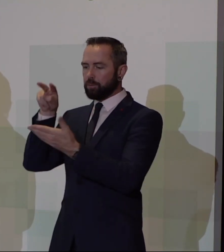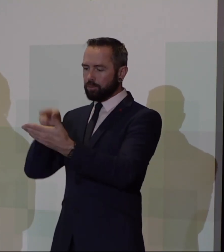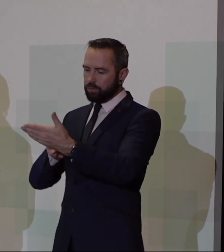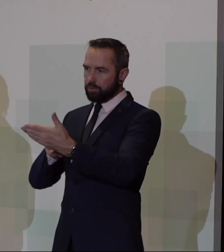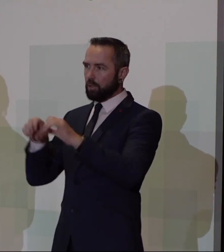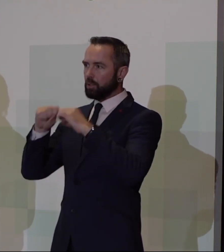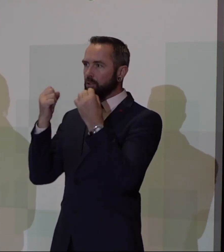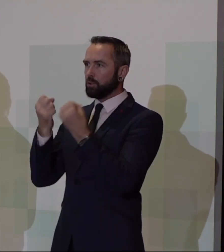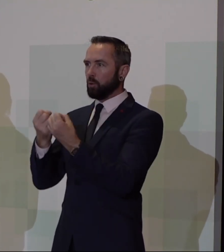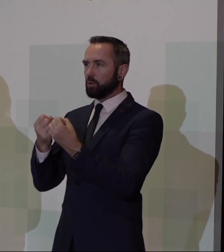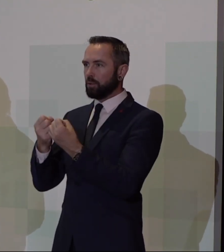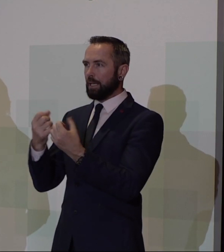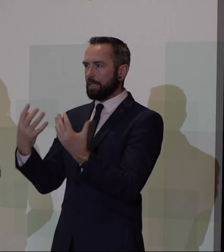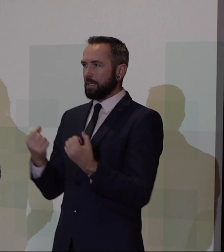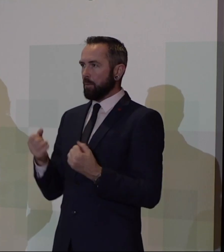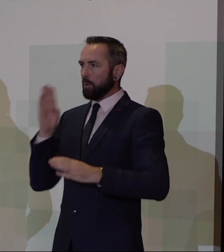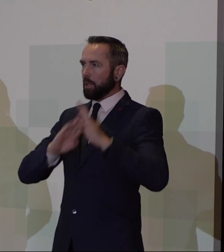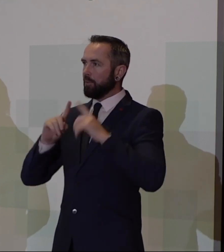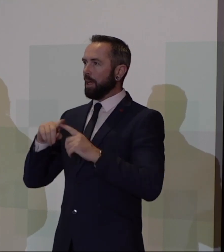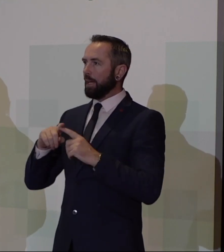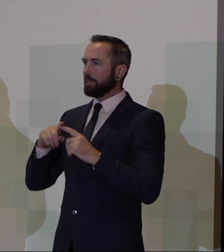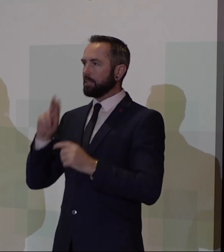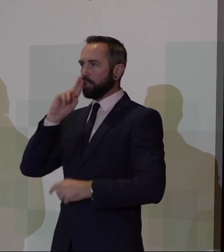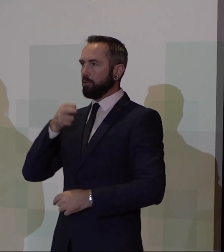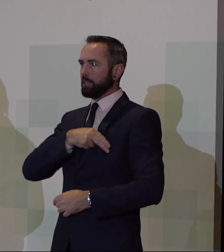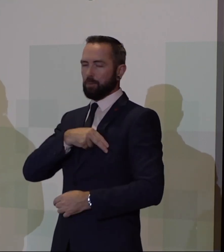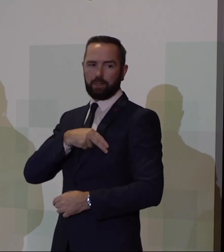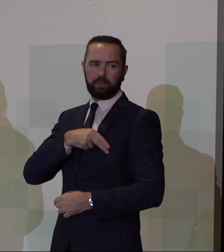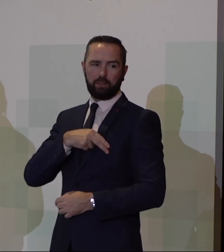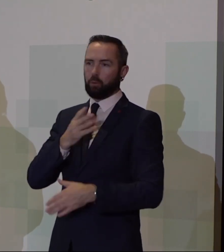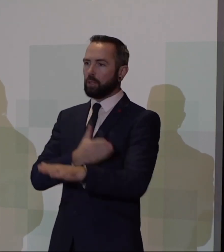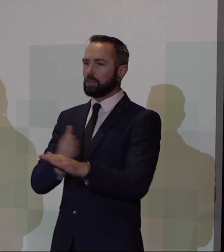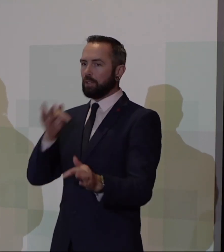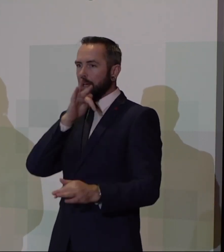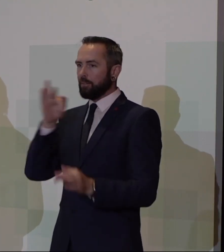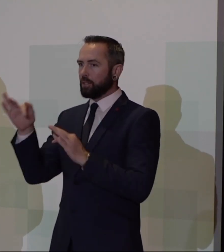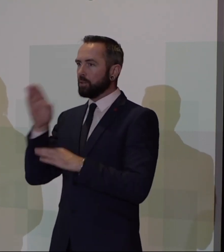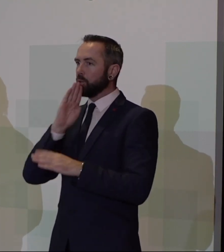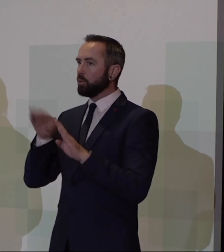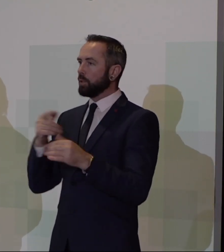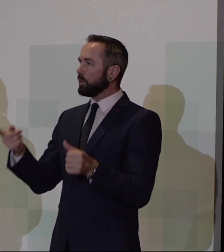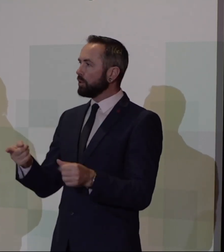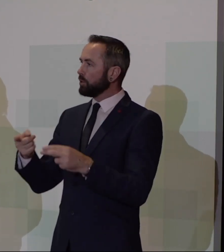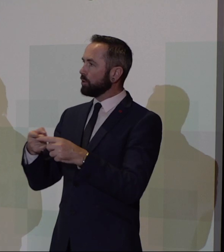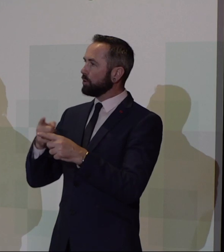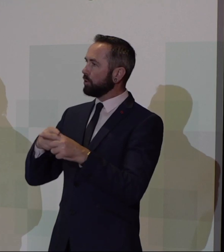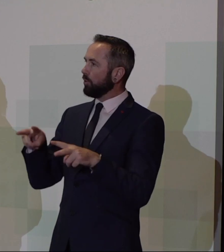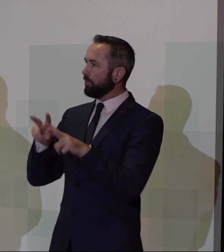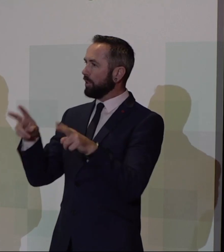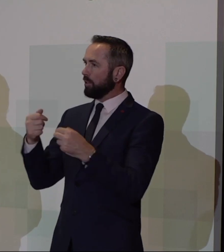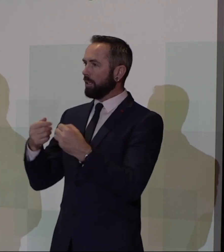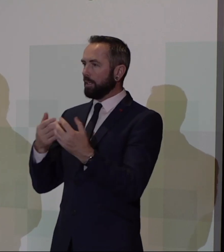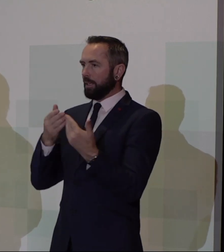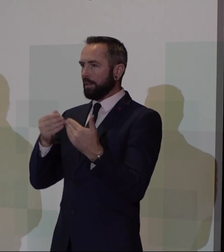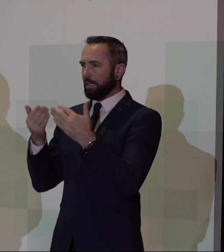social norms and stereotypes, and we're going to start off the afternoon with a very short video that takes us through